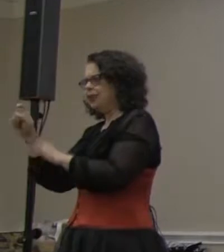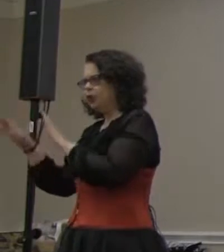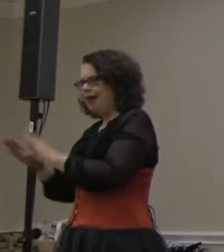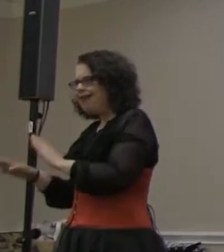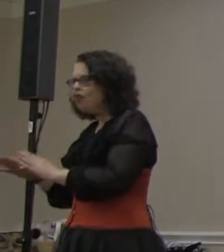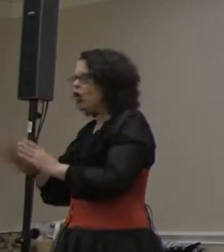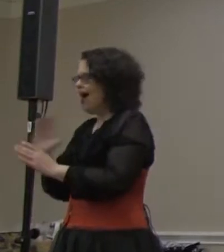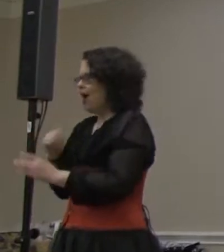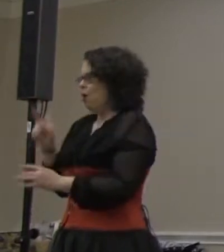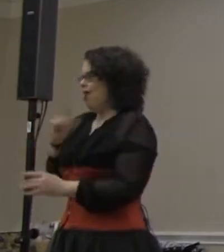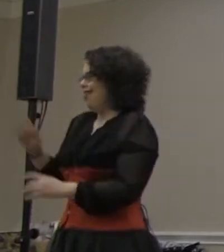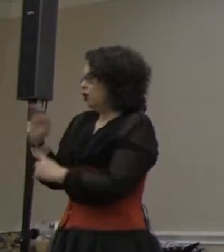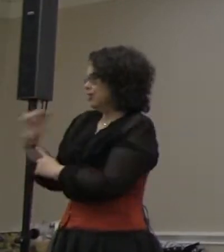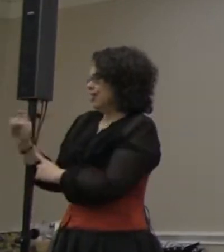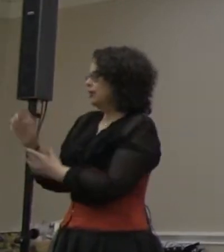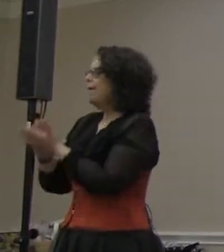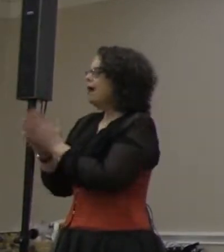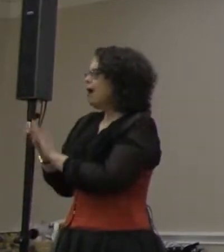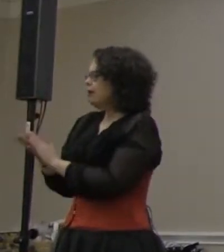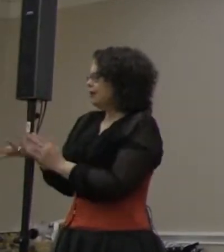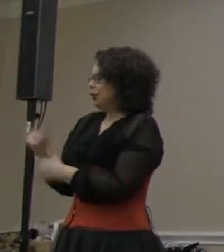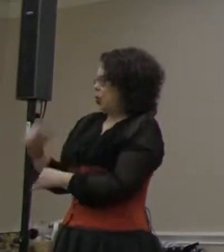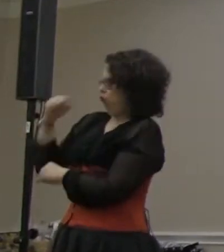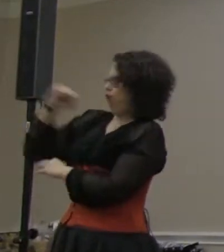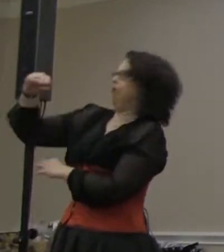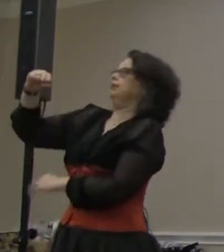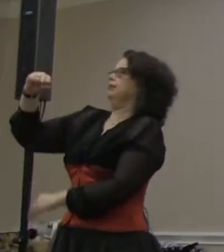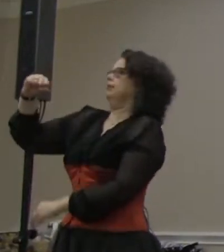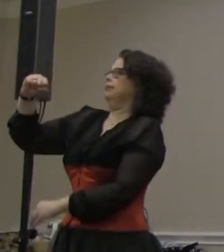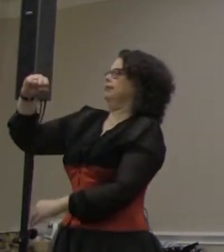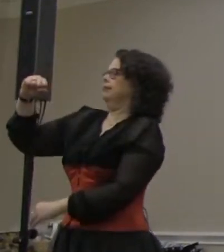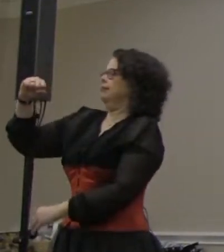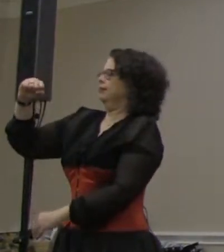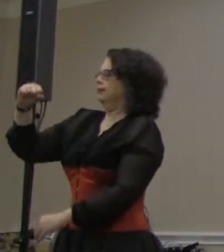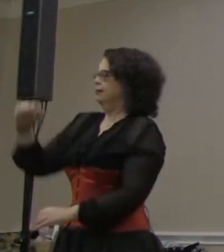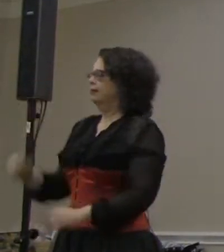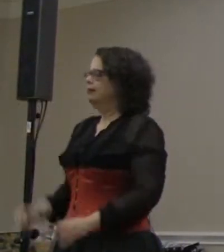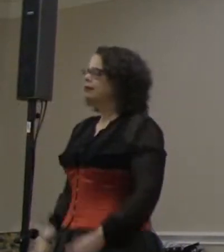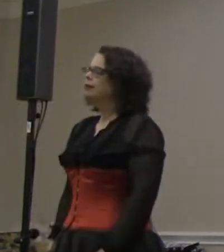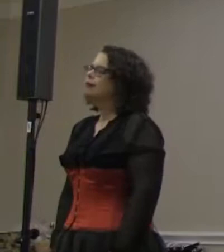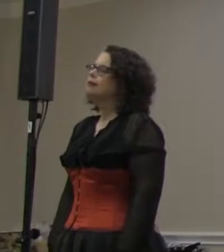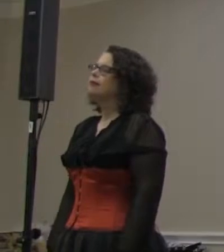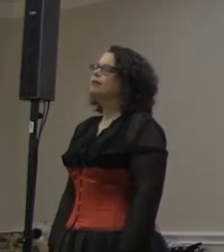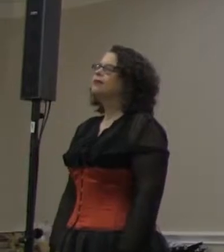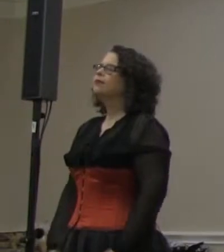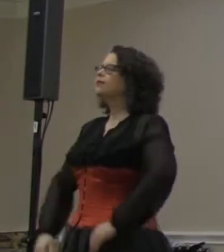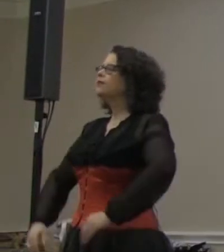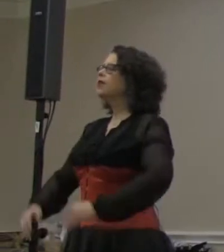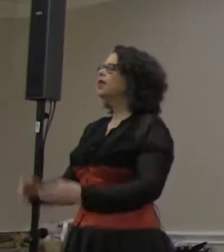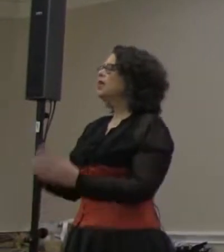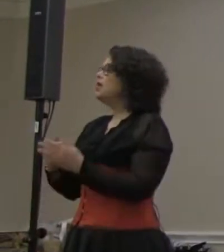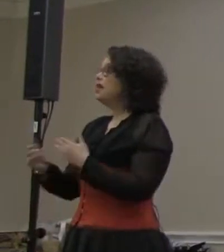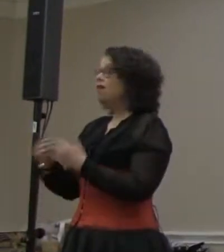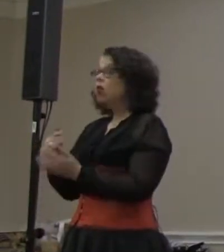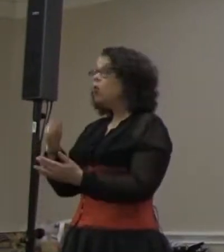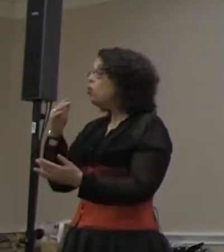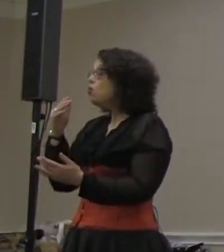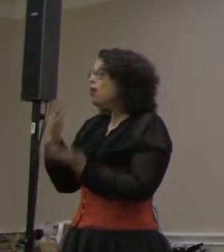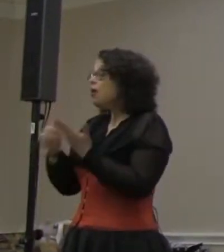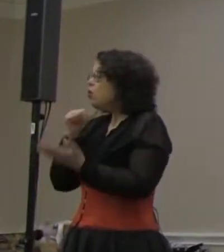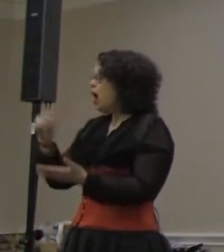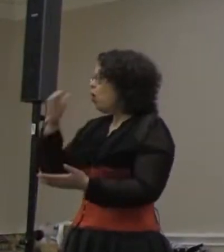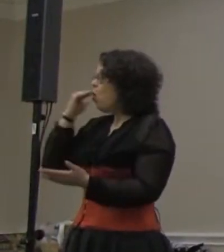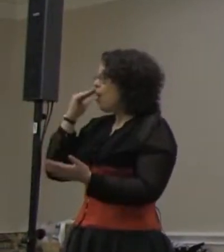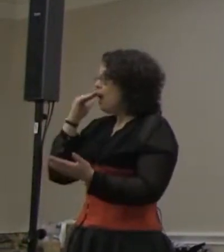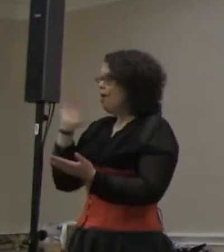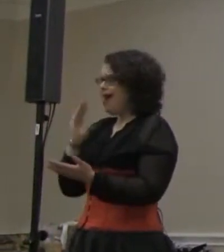its own form of resistance. Even when we are not conscious of it, our